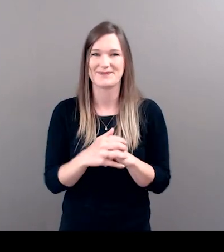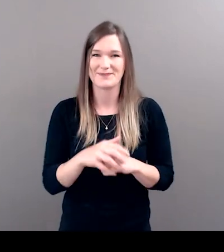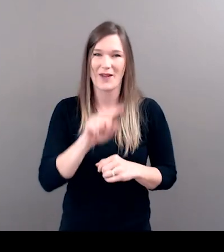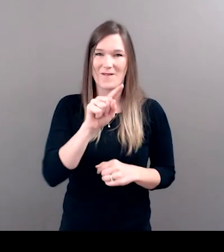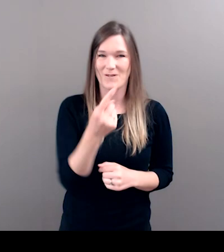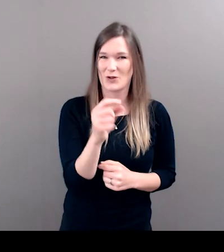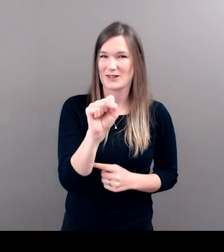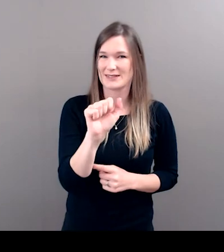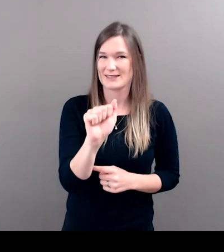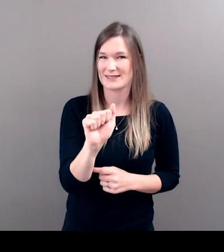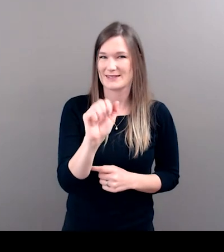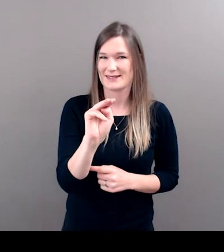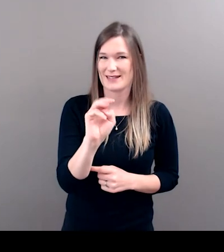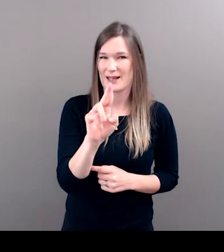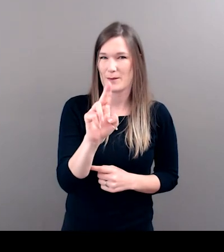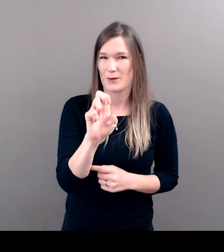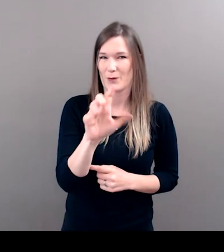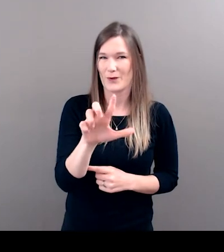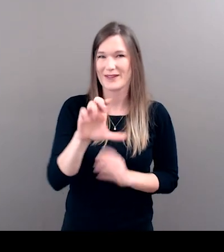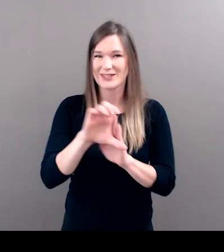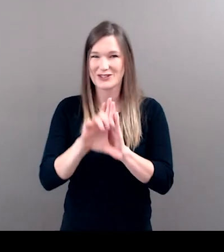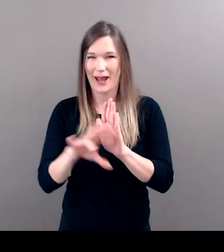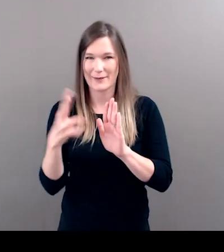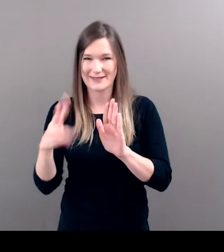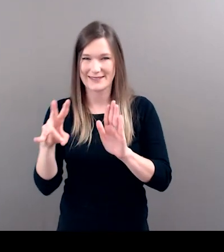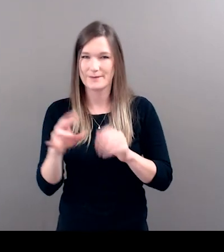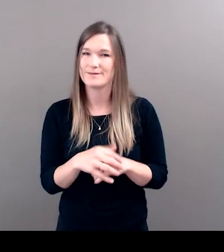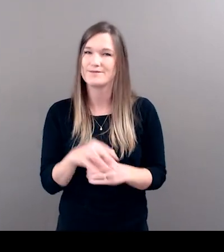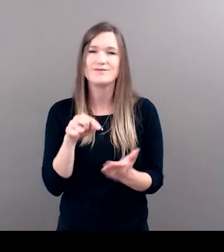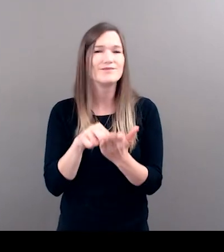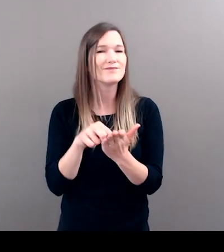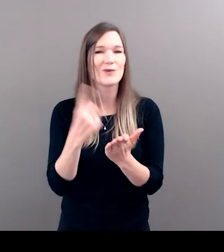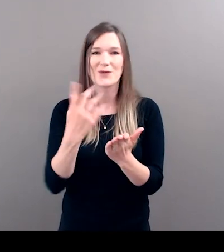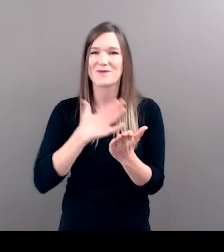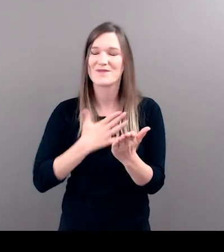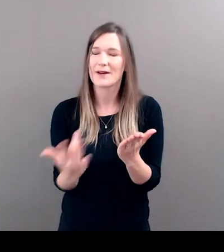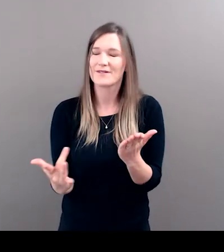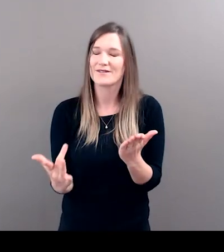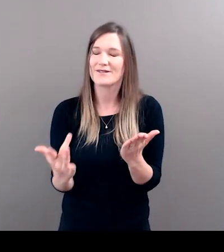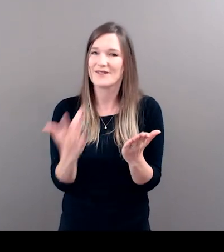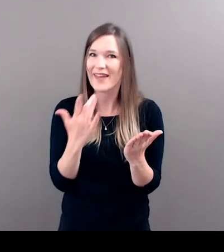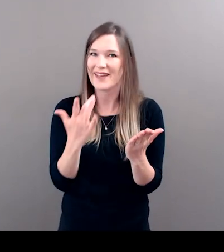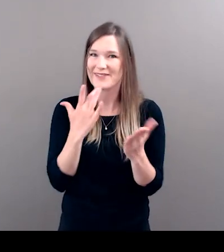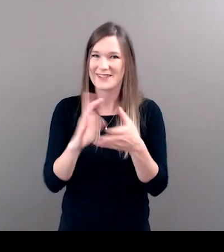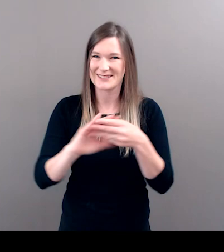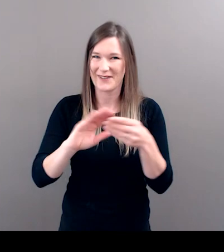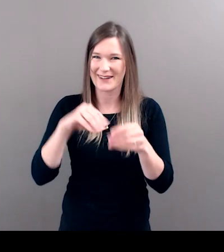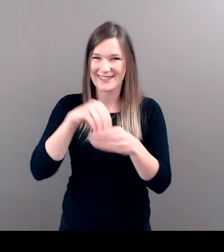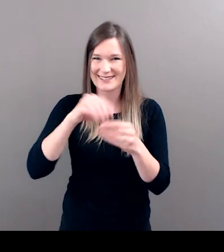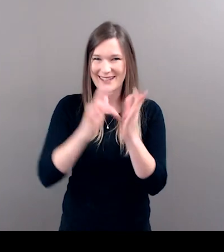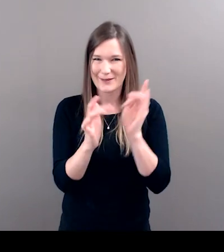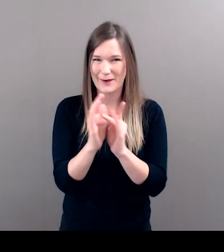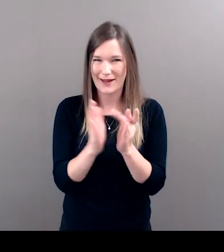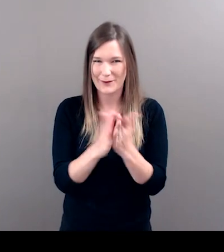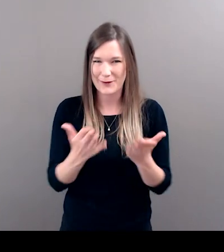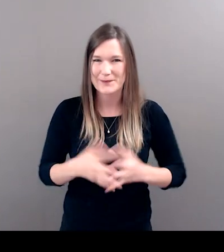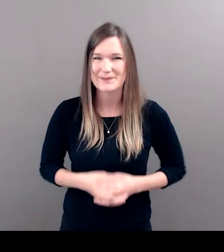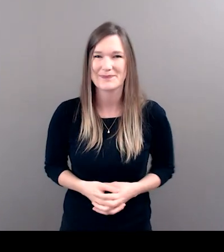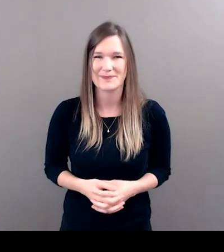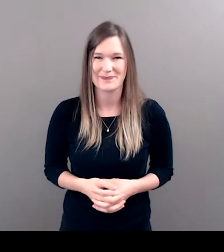17. One of my favorite stories in the Bible. One of my favorite stories in the Bible.